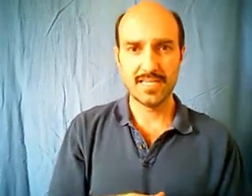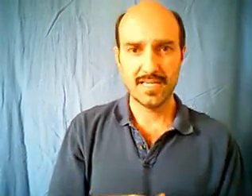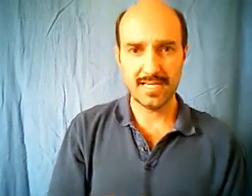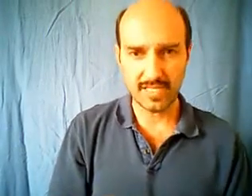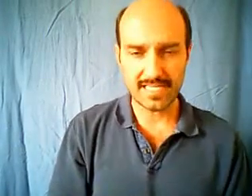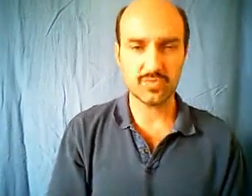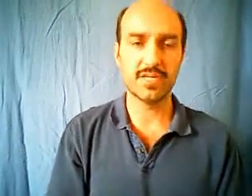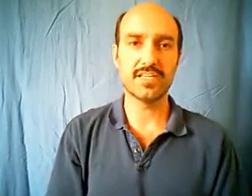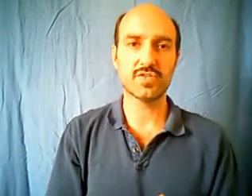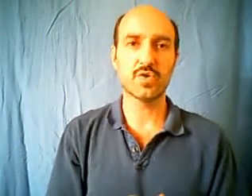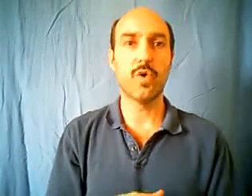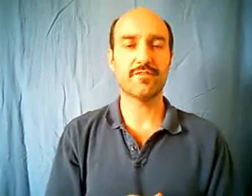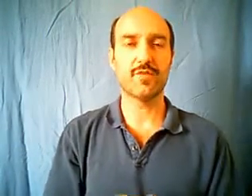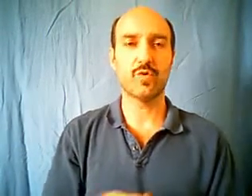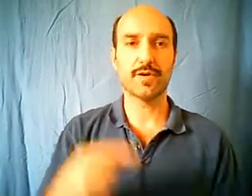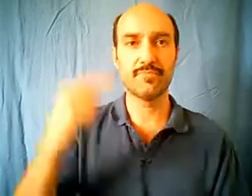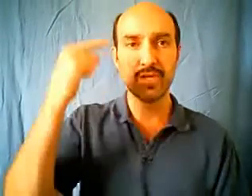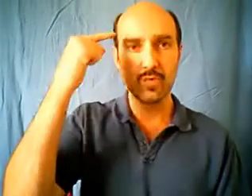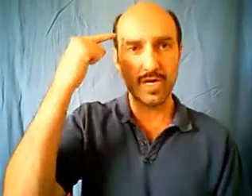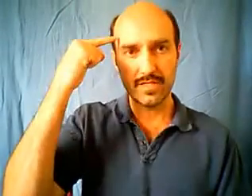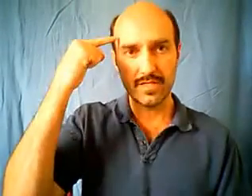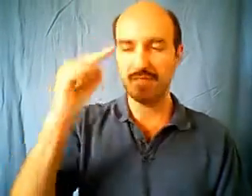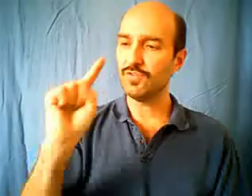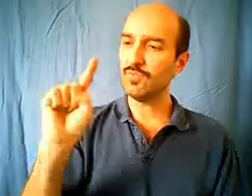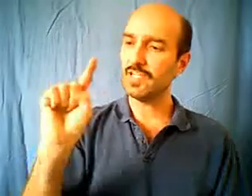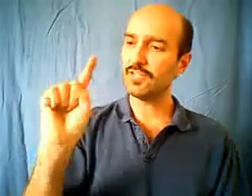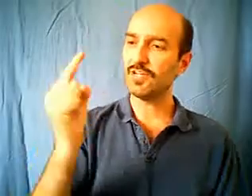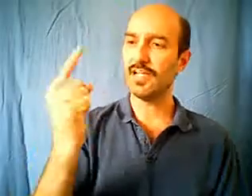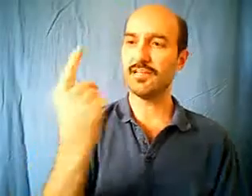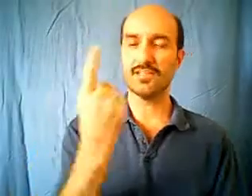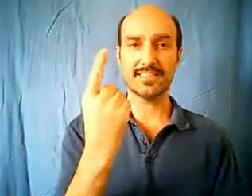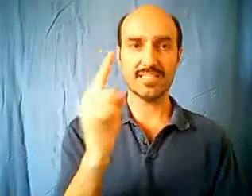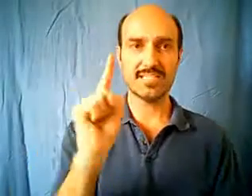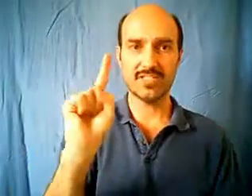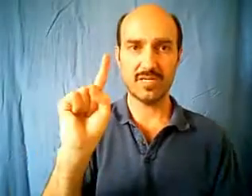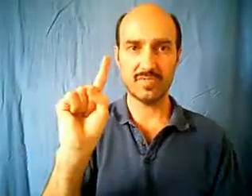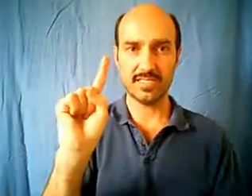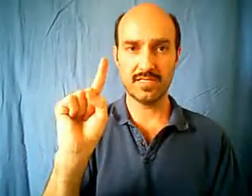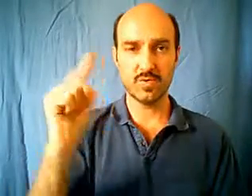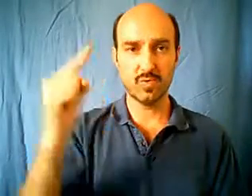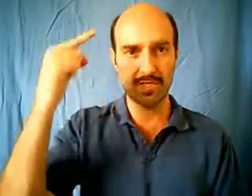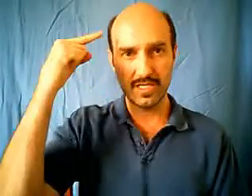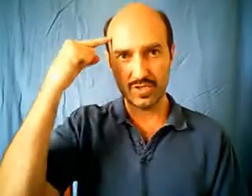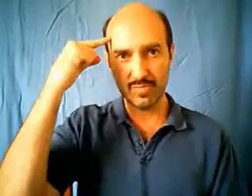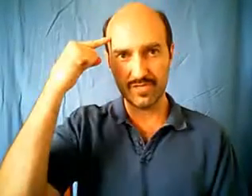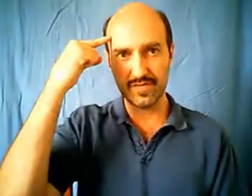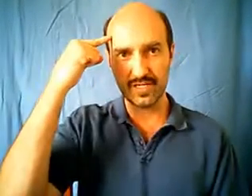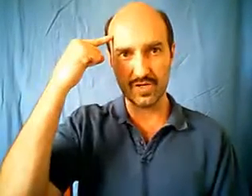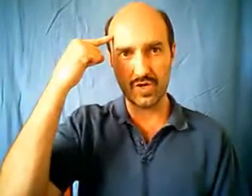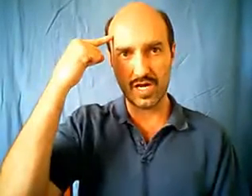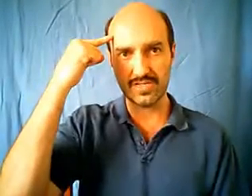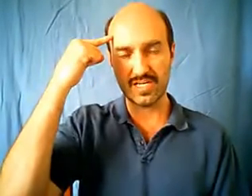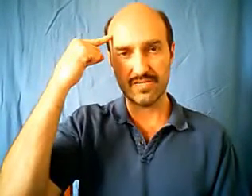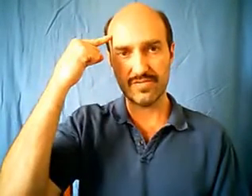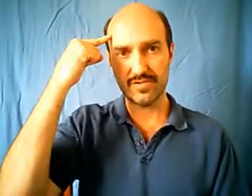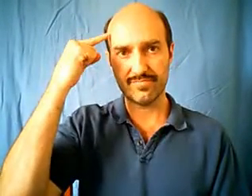Now the last one is what for. Well, if you make your hand like this hand shape, like the number 1, you put your finger on the side of your, like